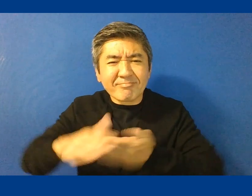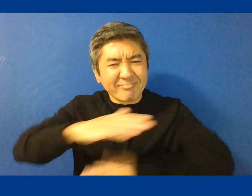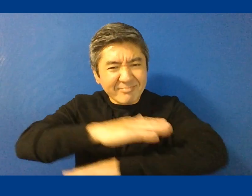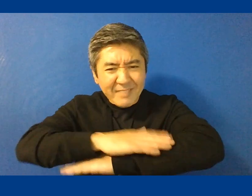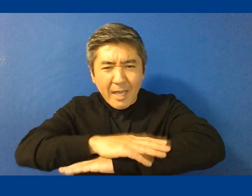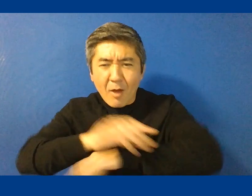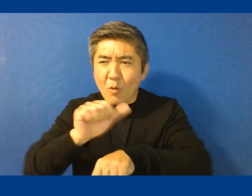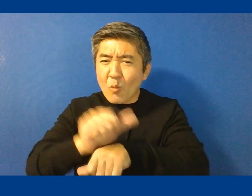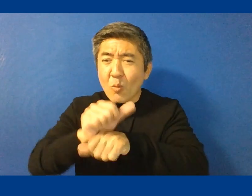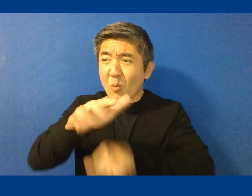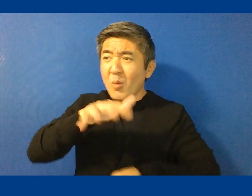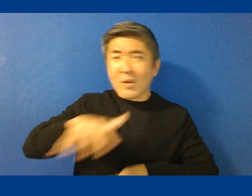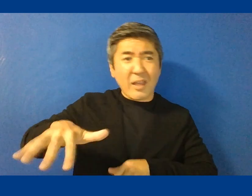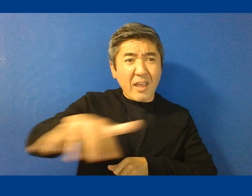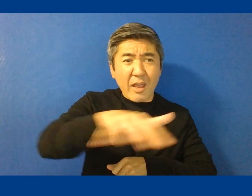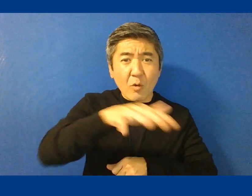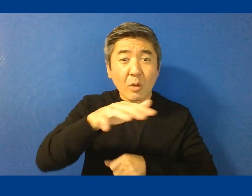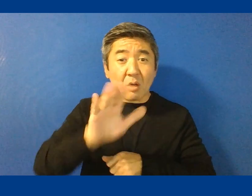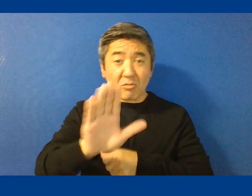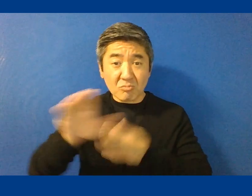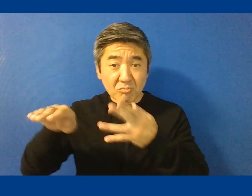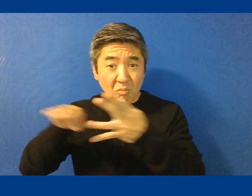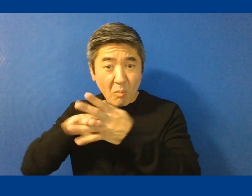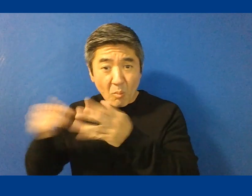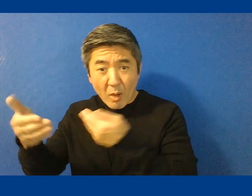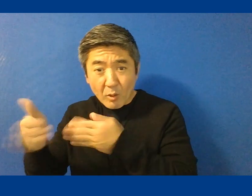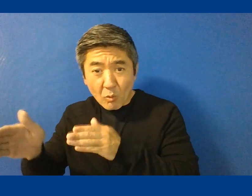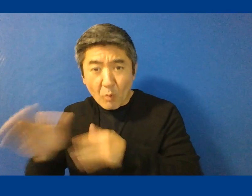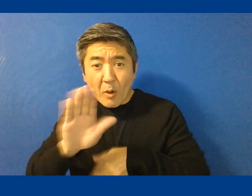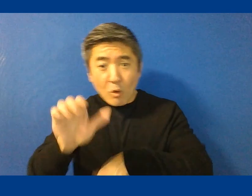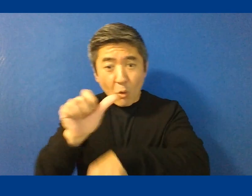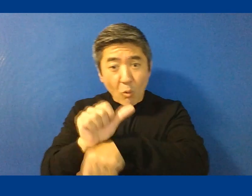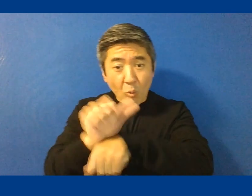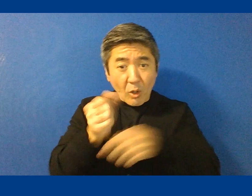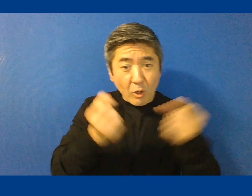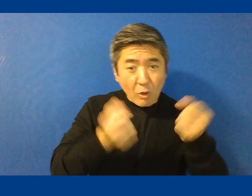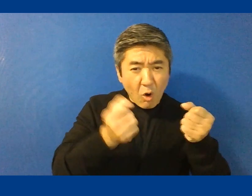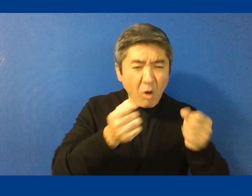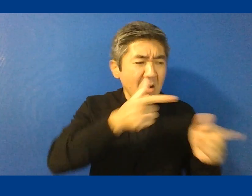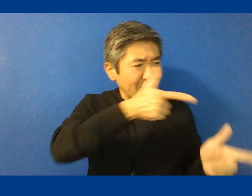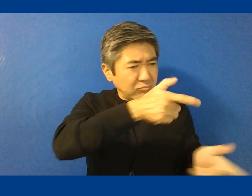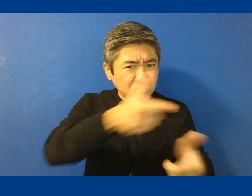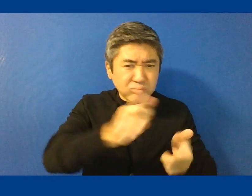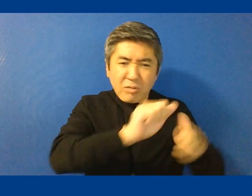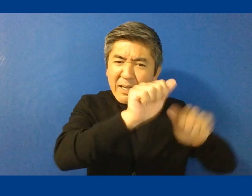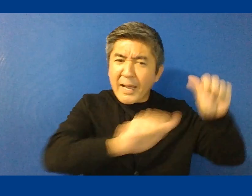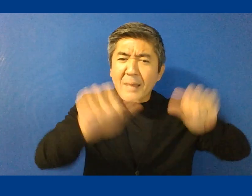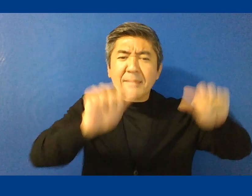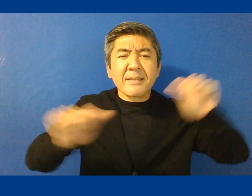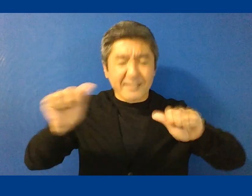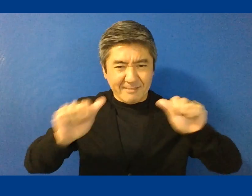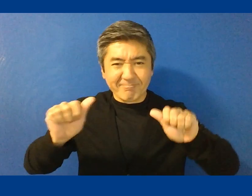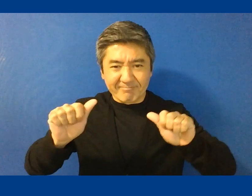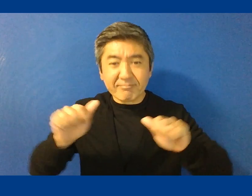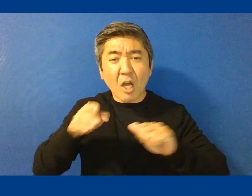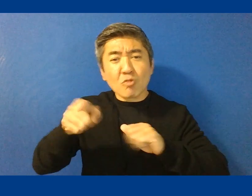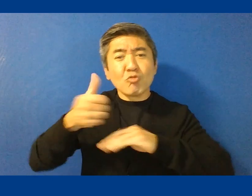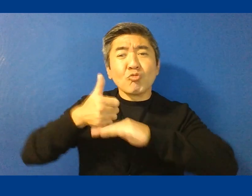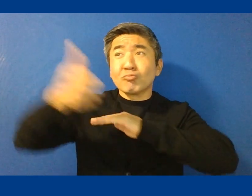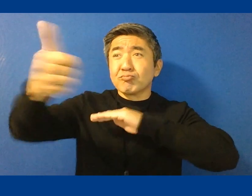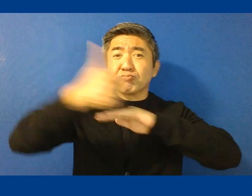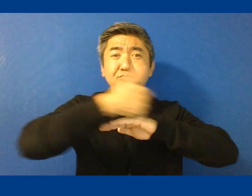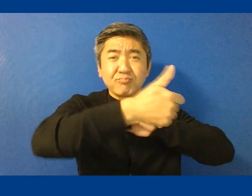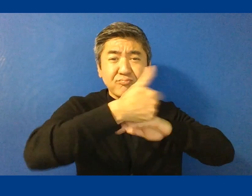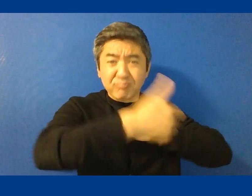work surfaces in meal and break rooms, and vehicles. During work-related travel, residents should use both face